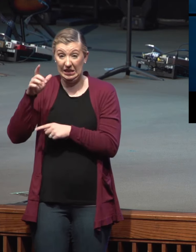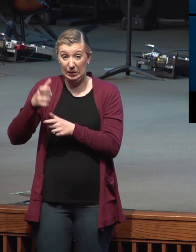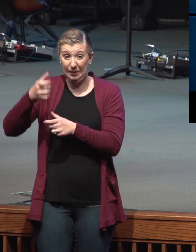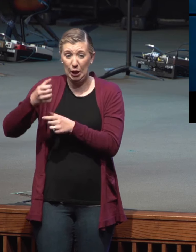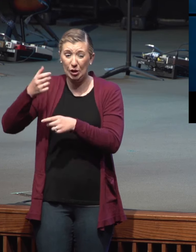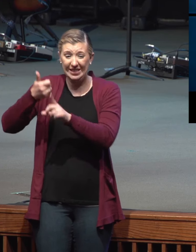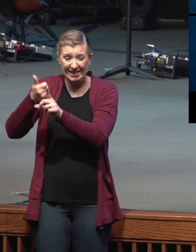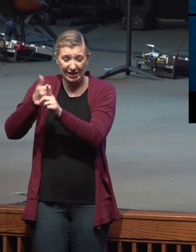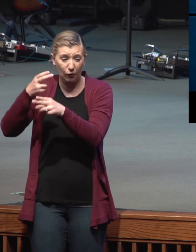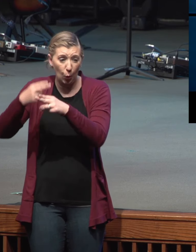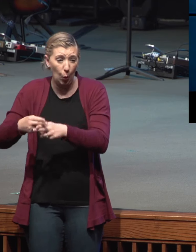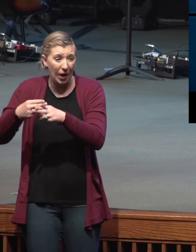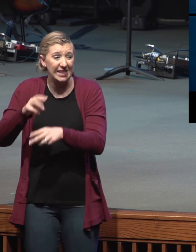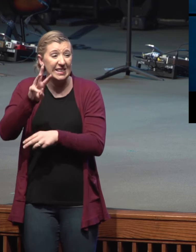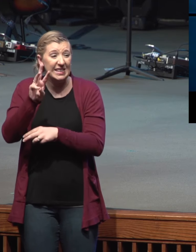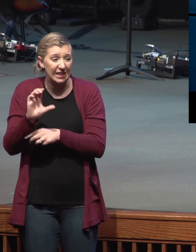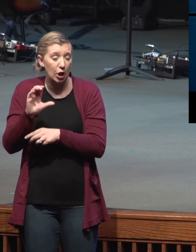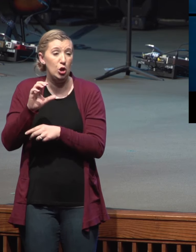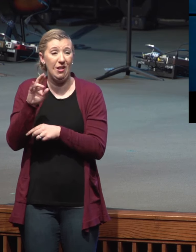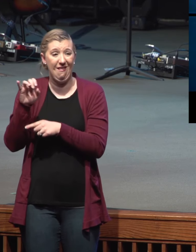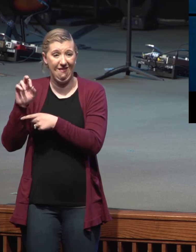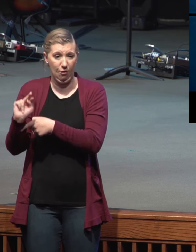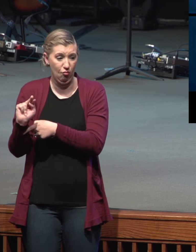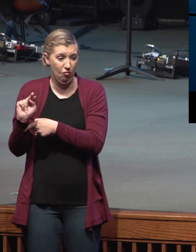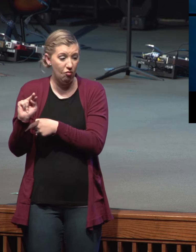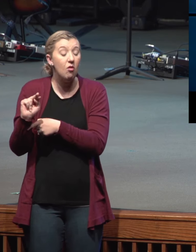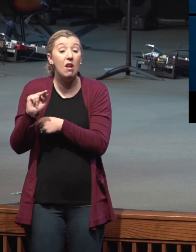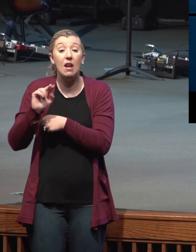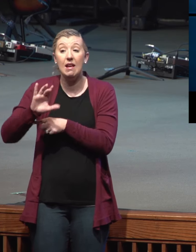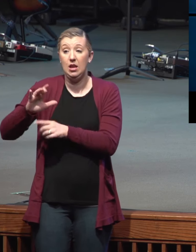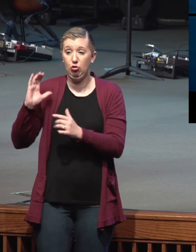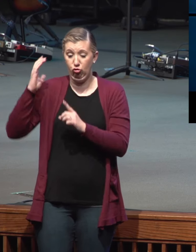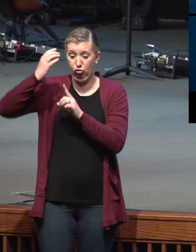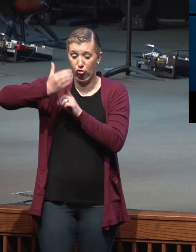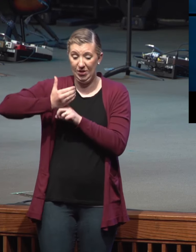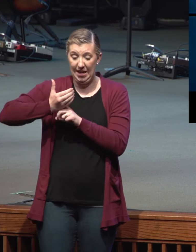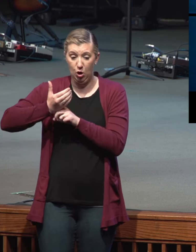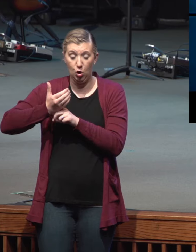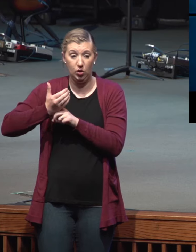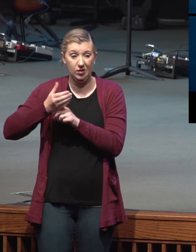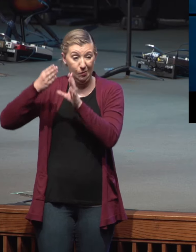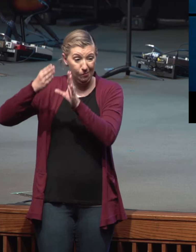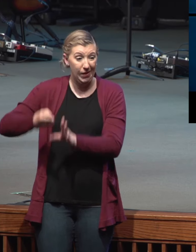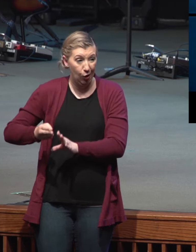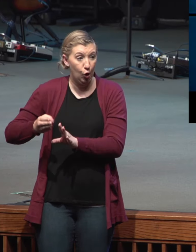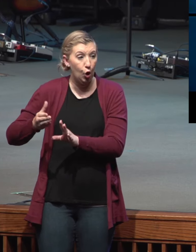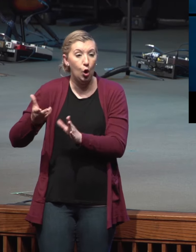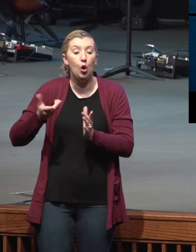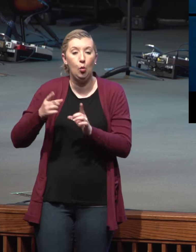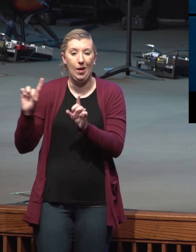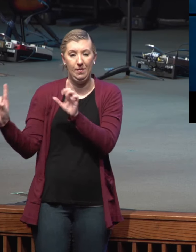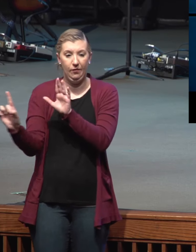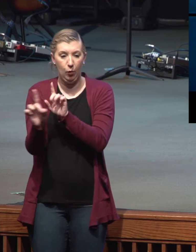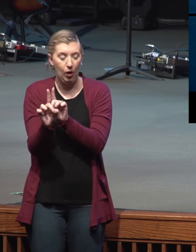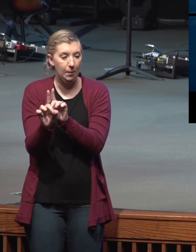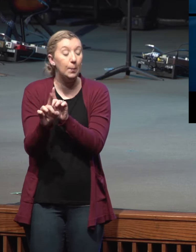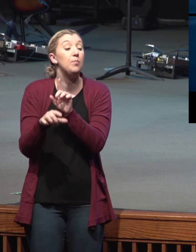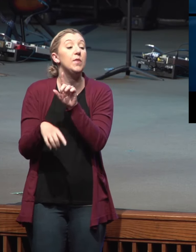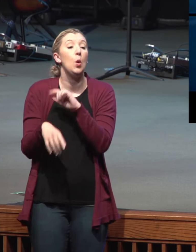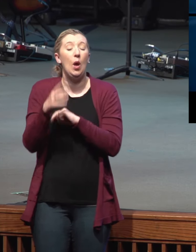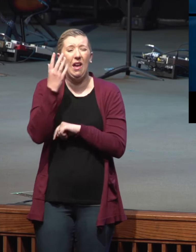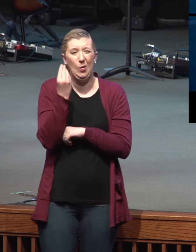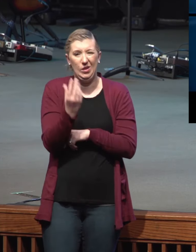weighed 600 shekels of iron. And his shield bearer went before him. Now, I'll